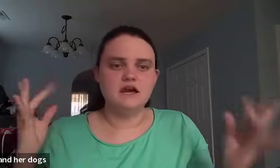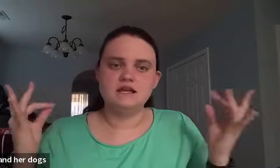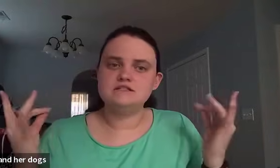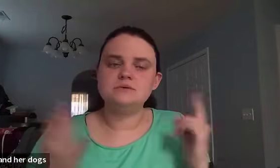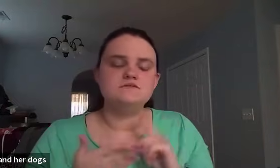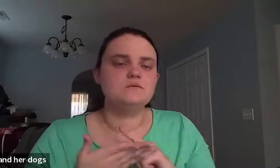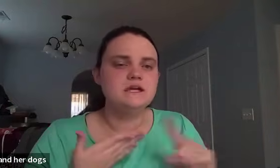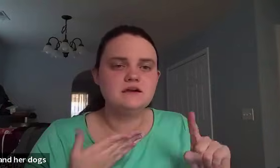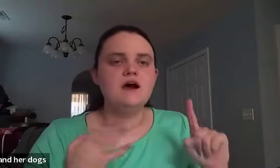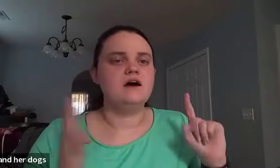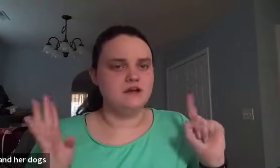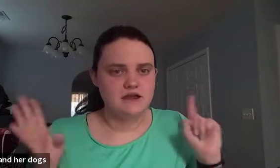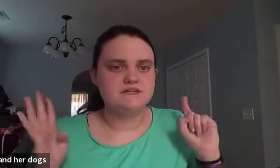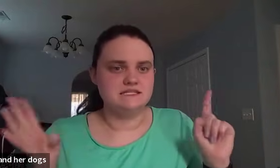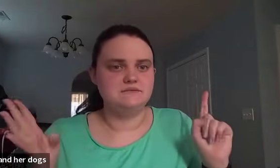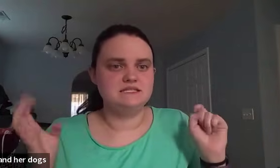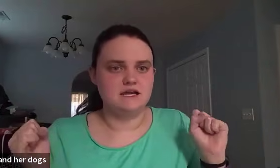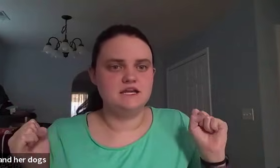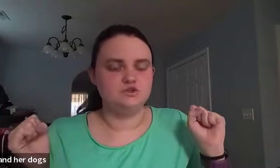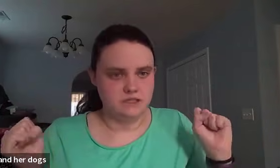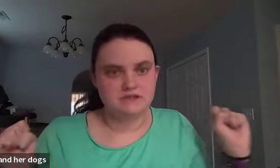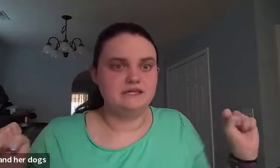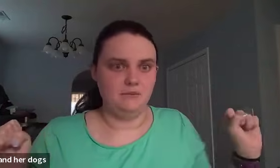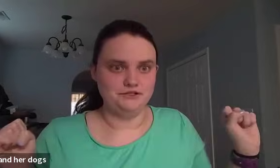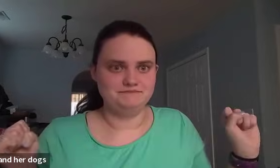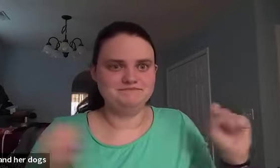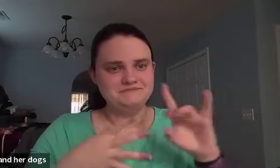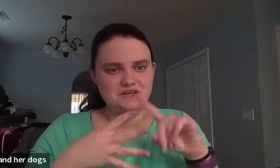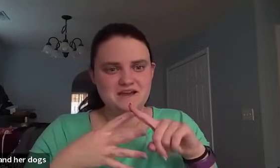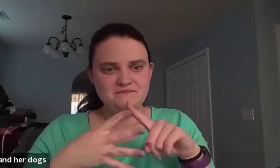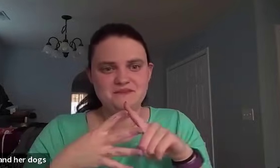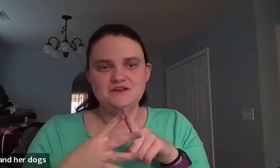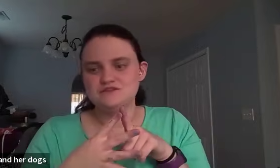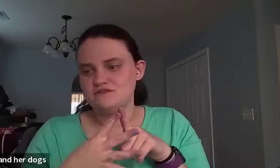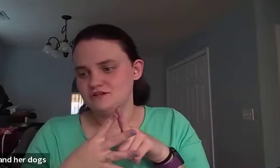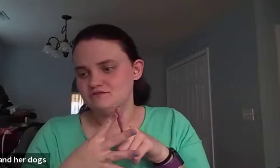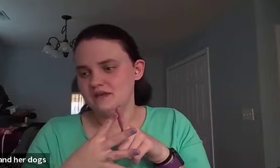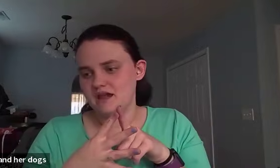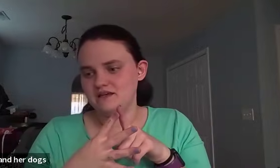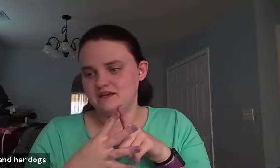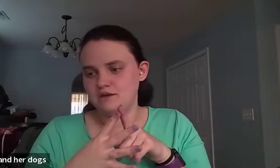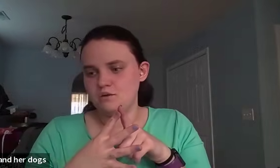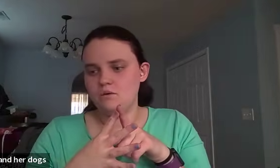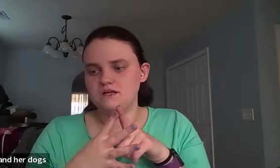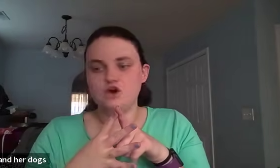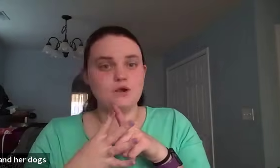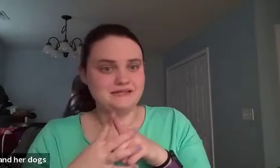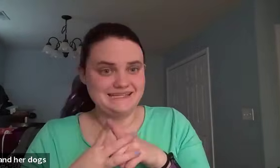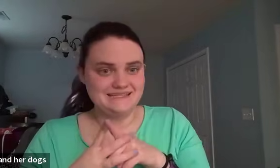a nice little peaceful week of not having to see me sign 20 billion numbers. Okay? So the first one we had again was our